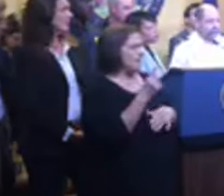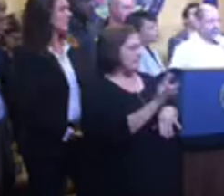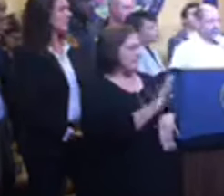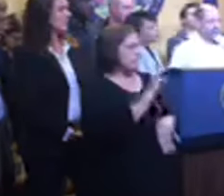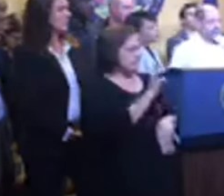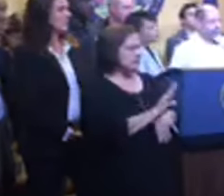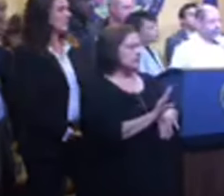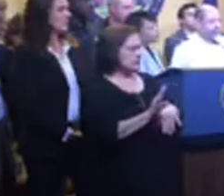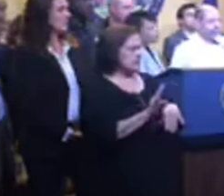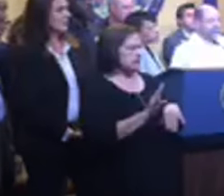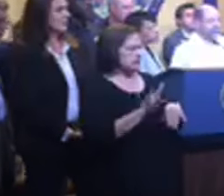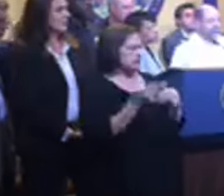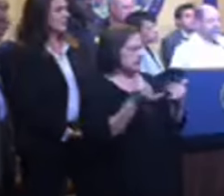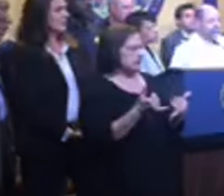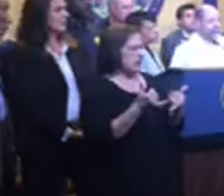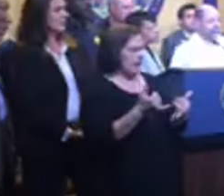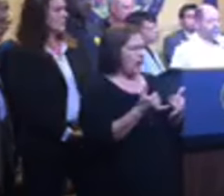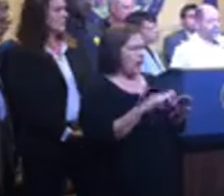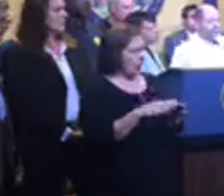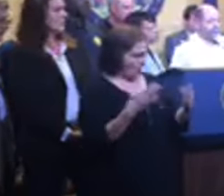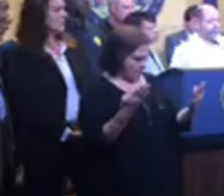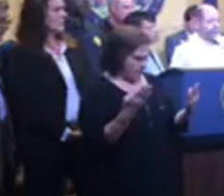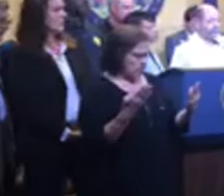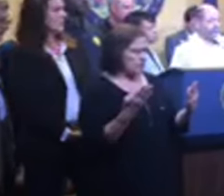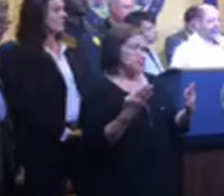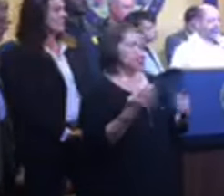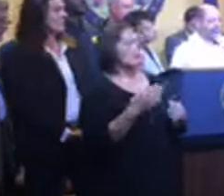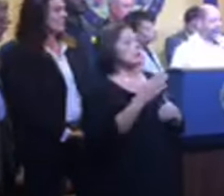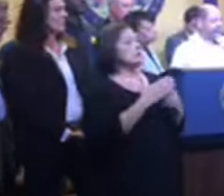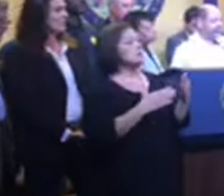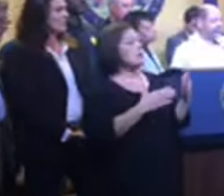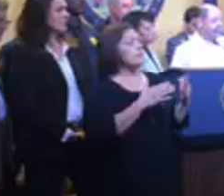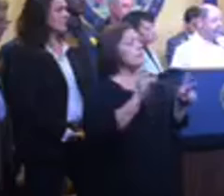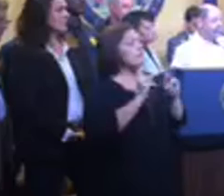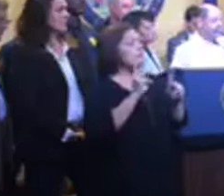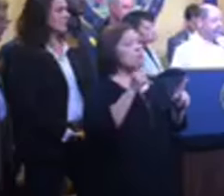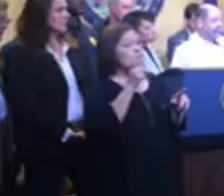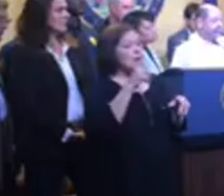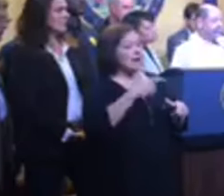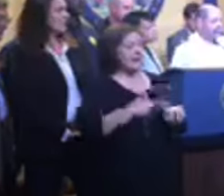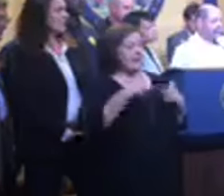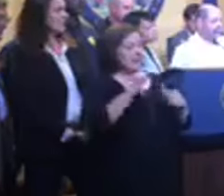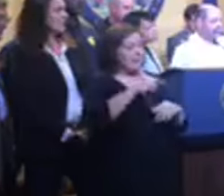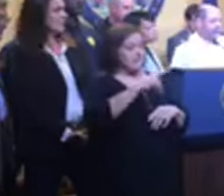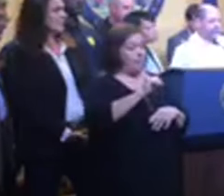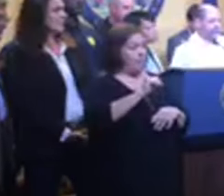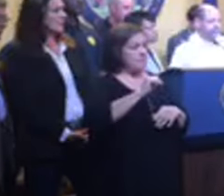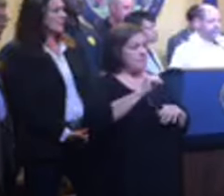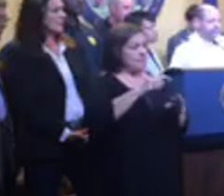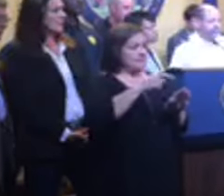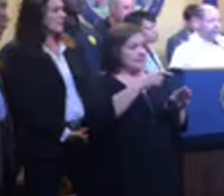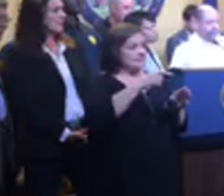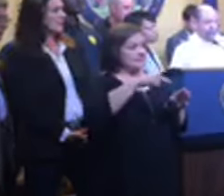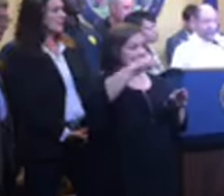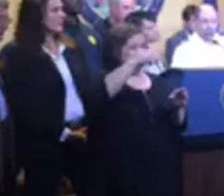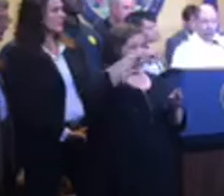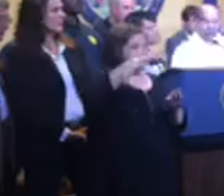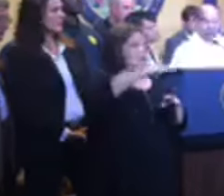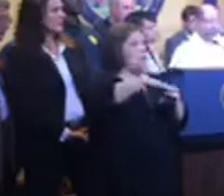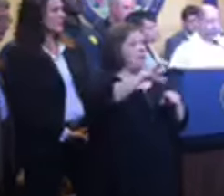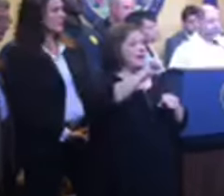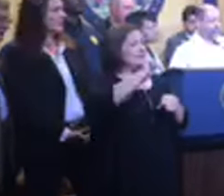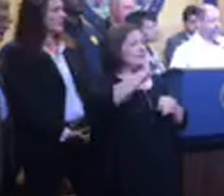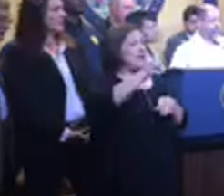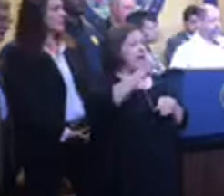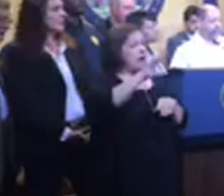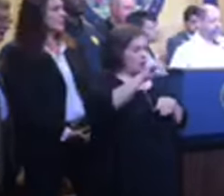businesses. We were able to get the people back into the apartments next to the Sanger this morning, and we're working to, once again,